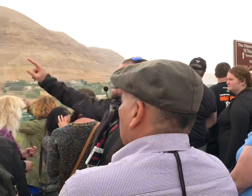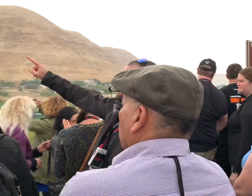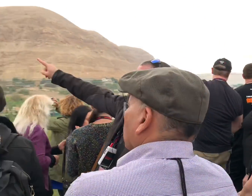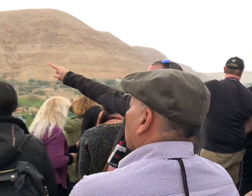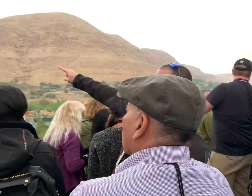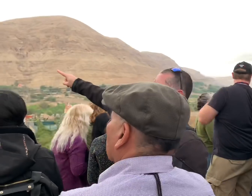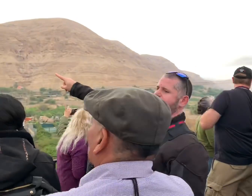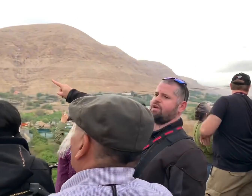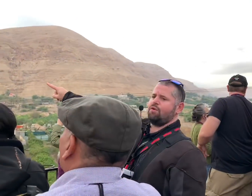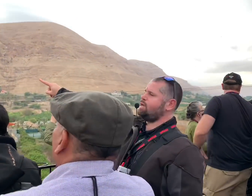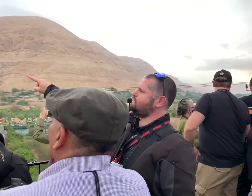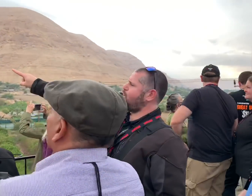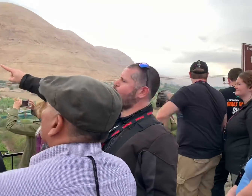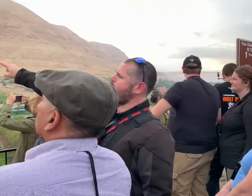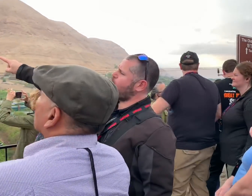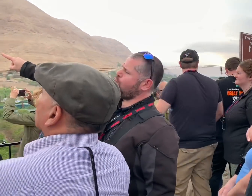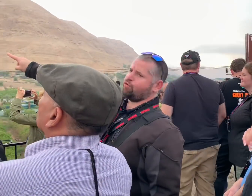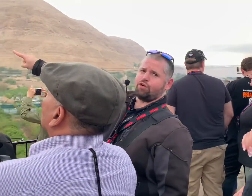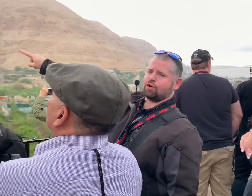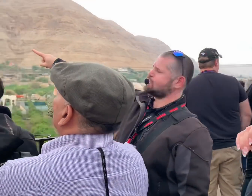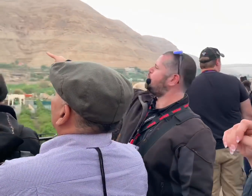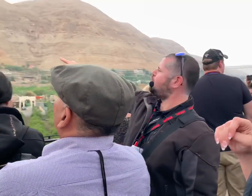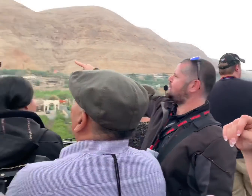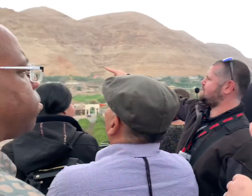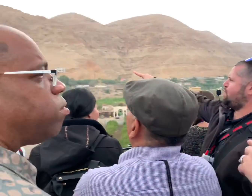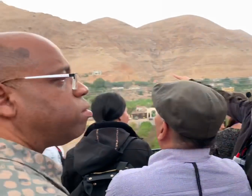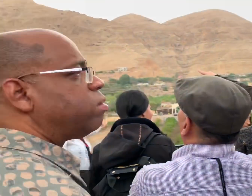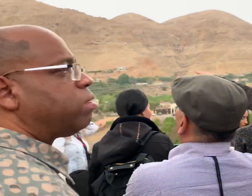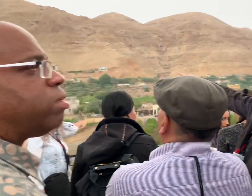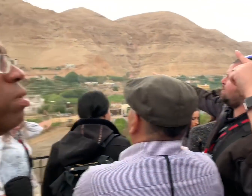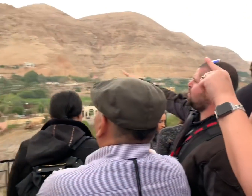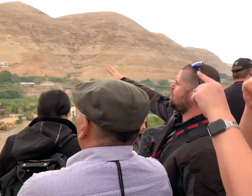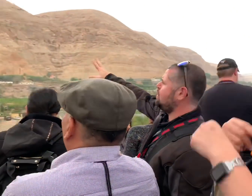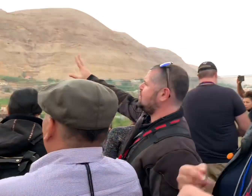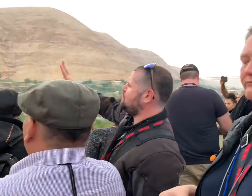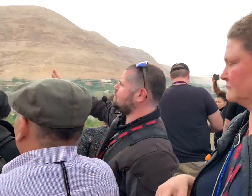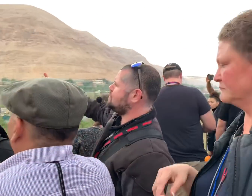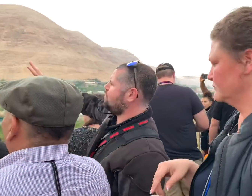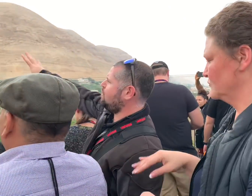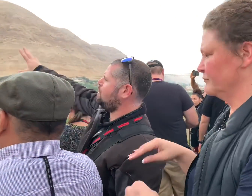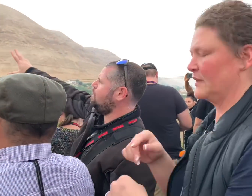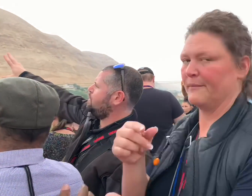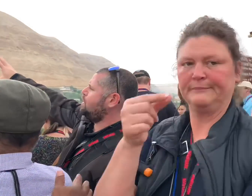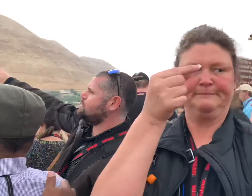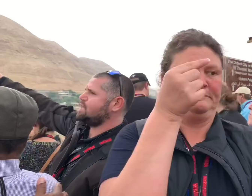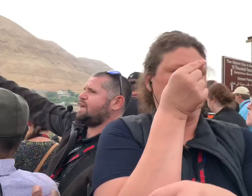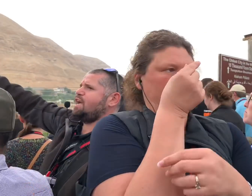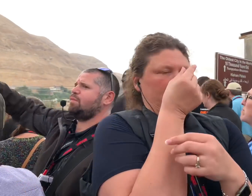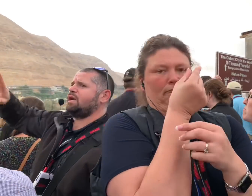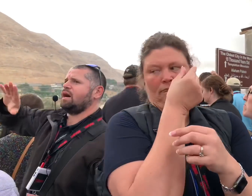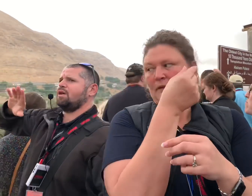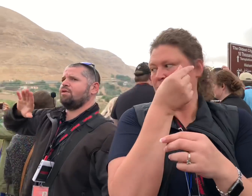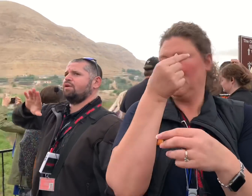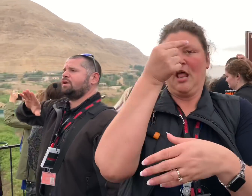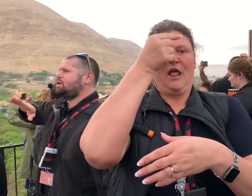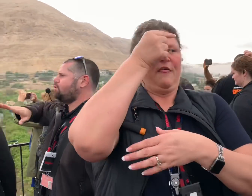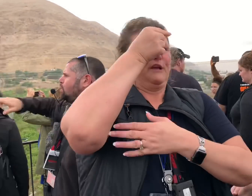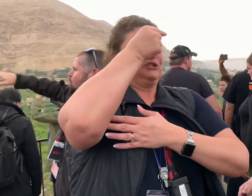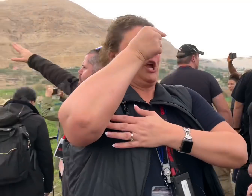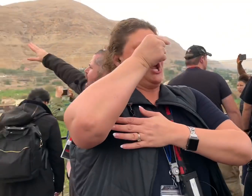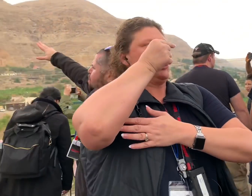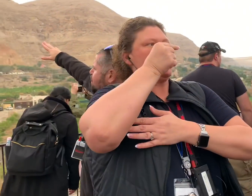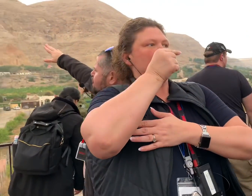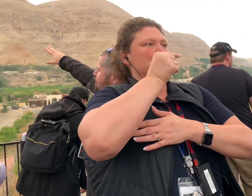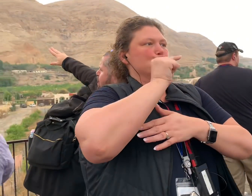we'll see that there is a Greek Orthodox monastery over there. First of all, there is a cable car